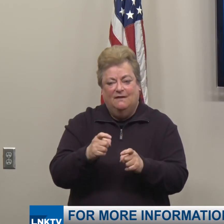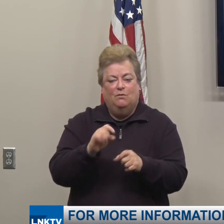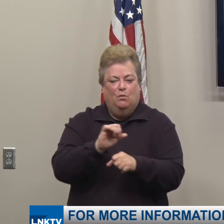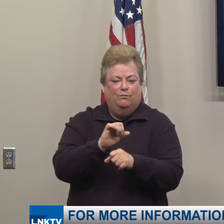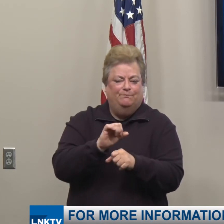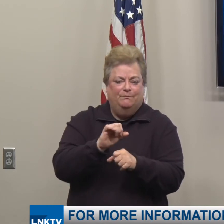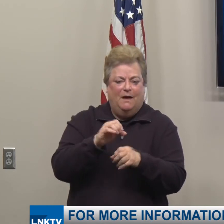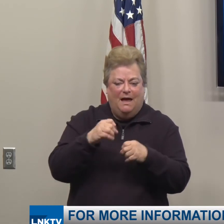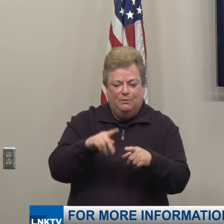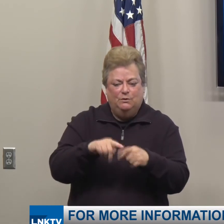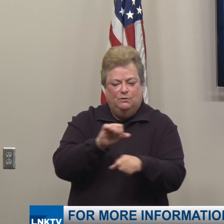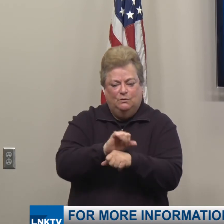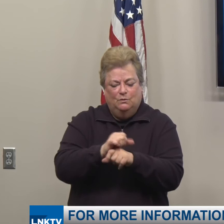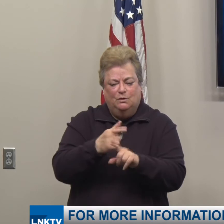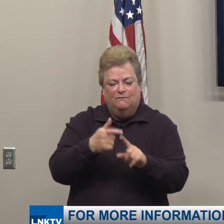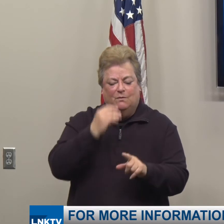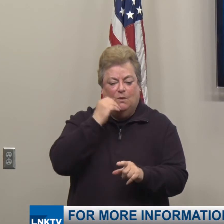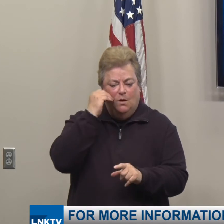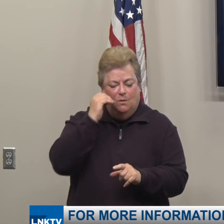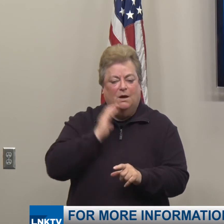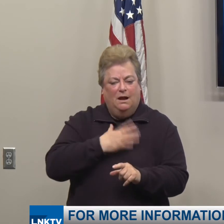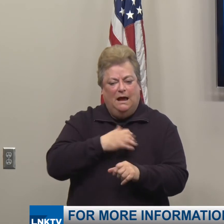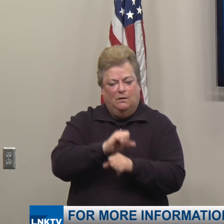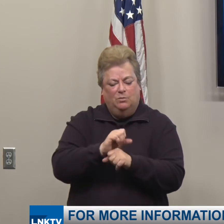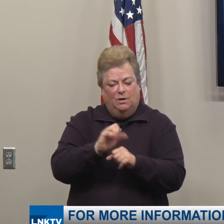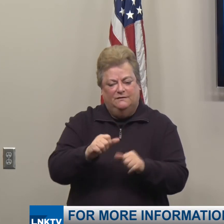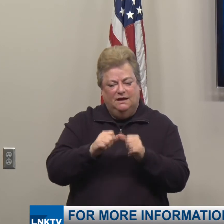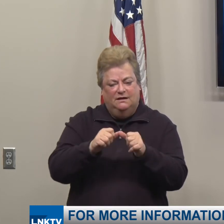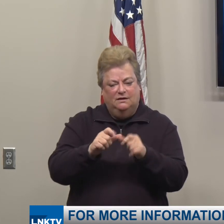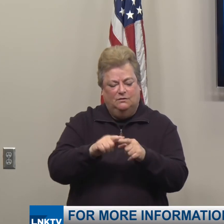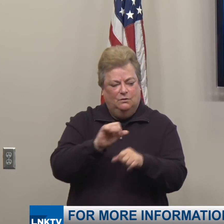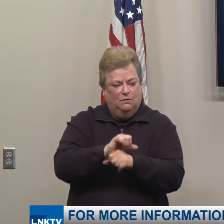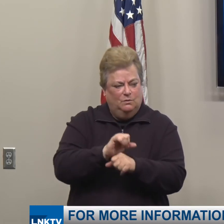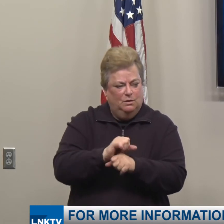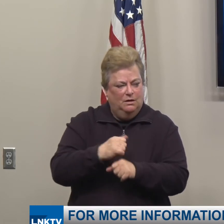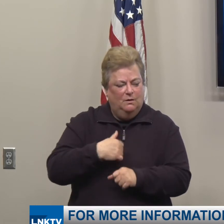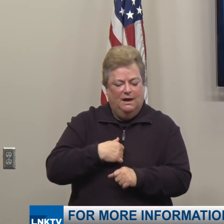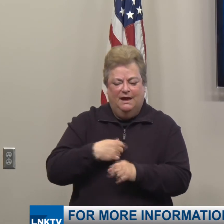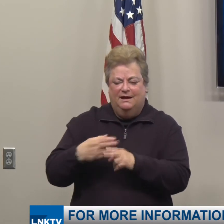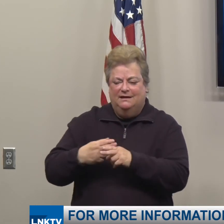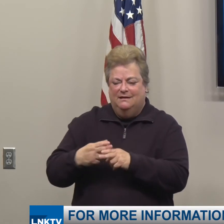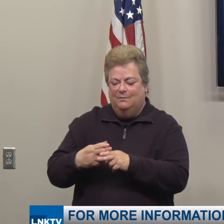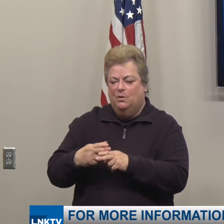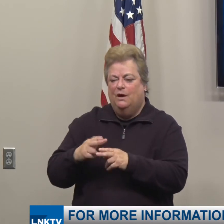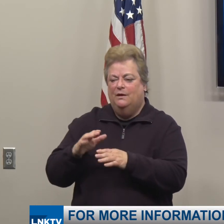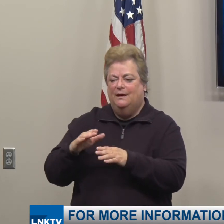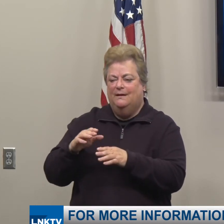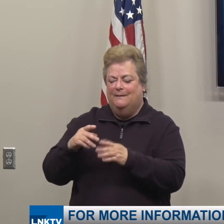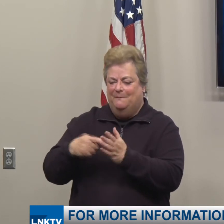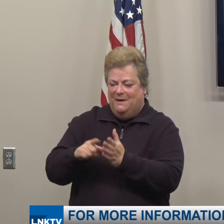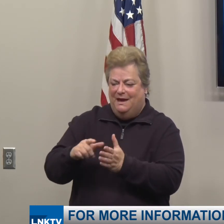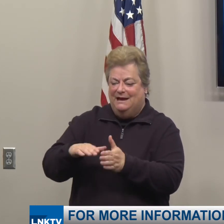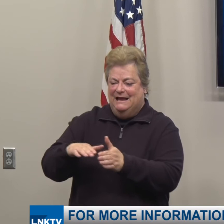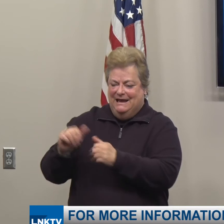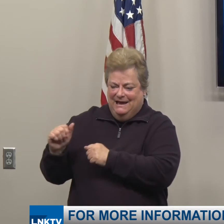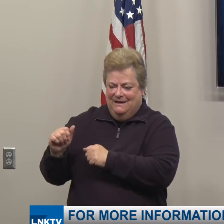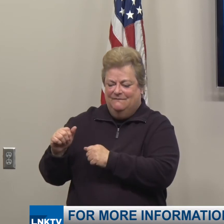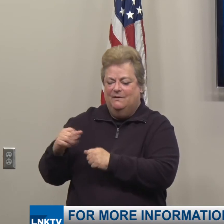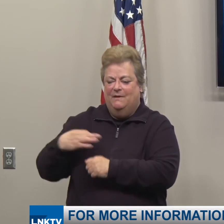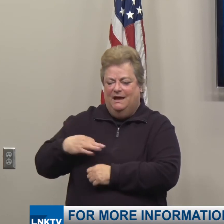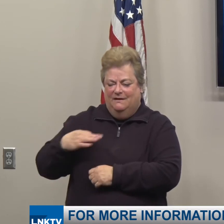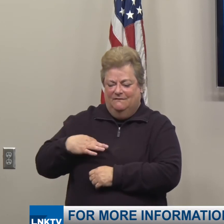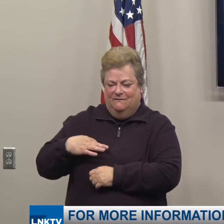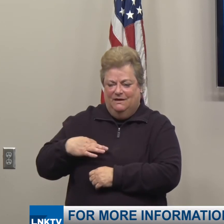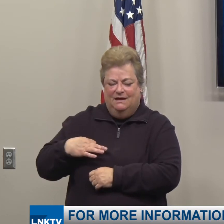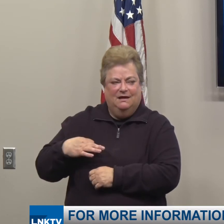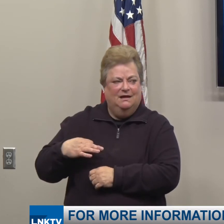home and kept our employees working. We implemented a new temporary paid leave benefit for our employees, the